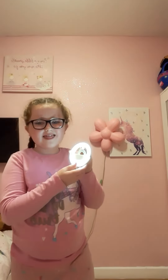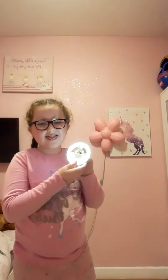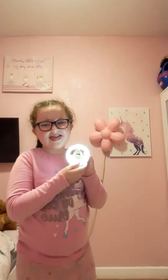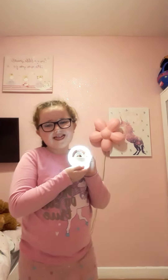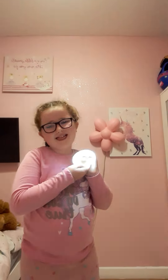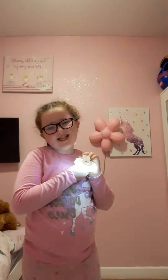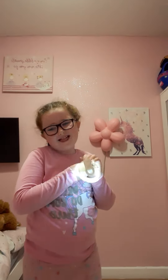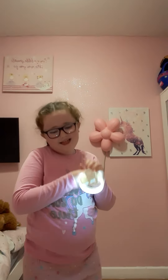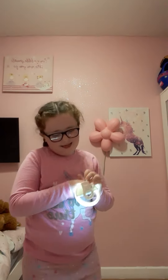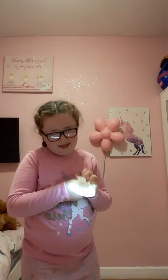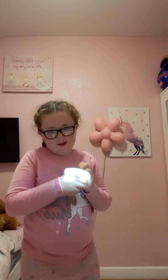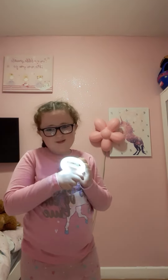oh